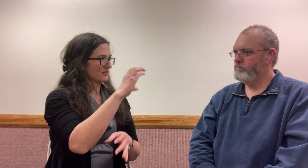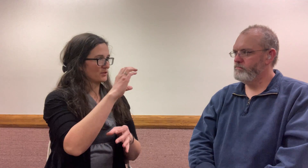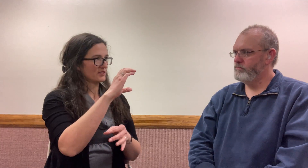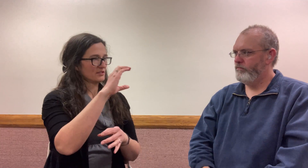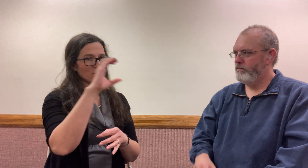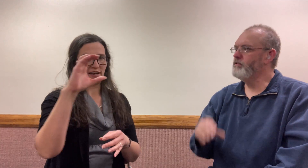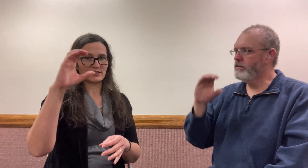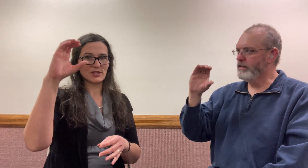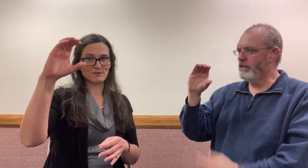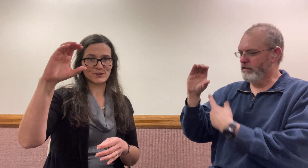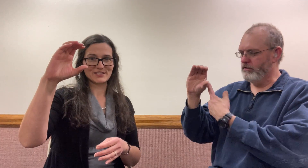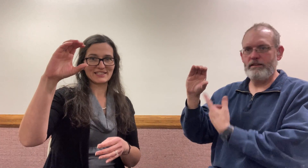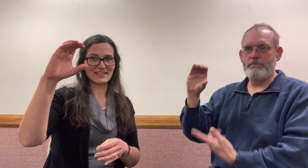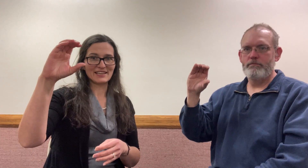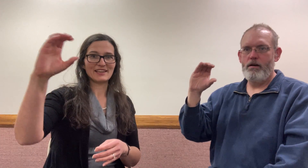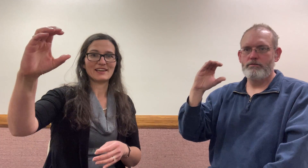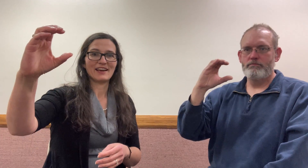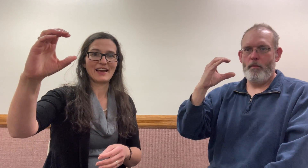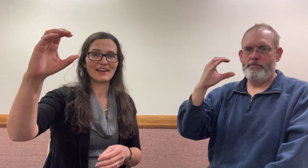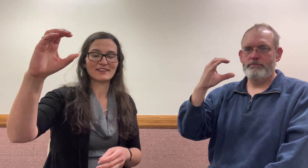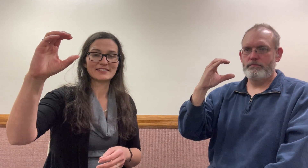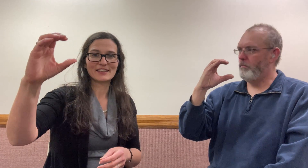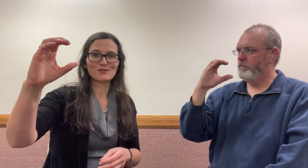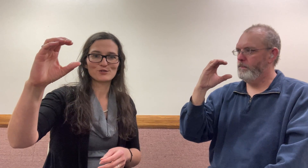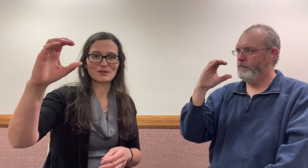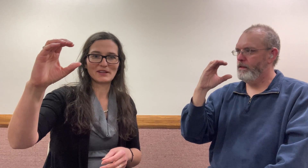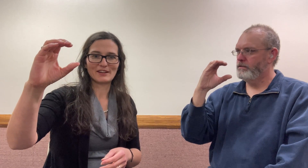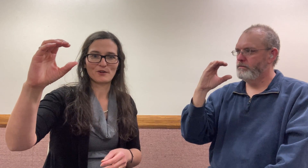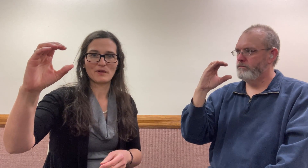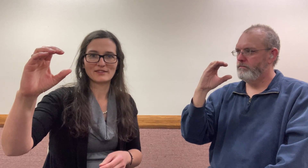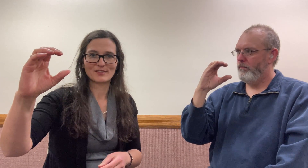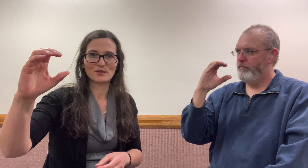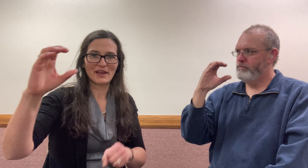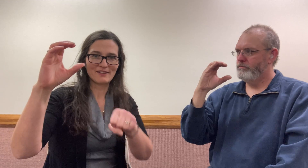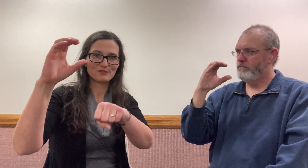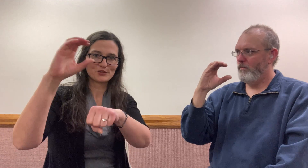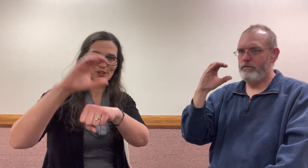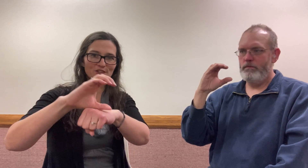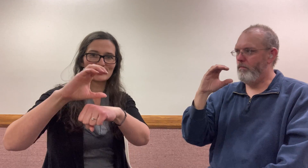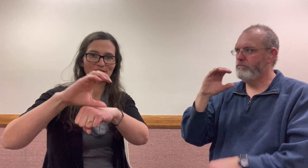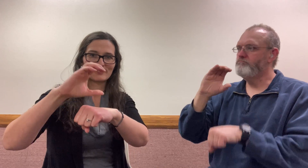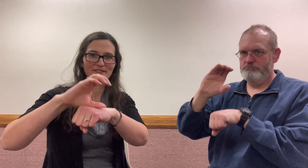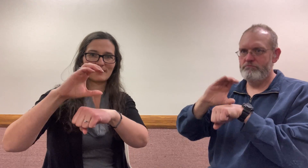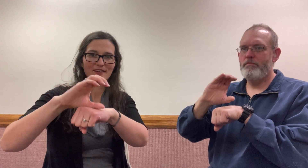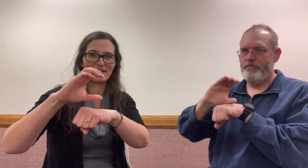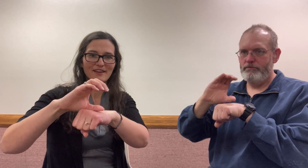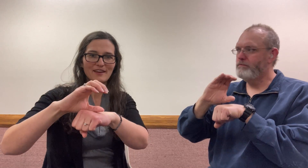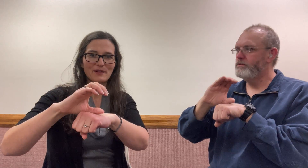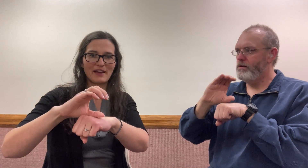so this is our handshake for C, and C is used in many different ways. So we have church, and we have